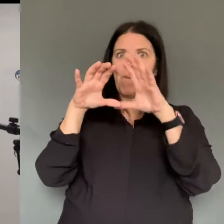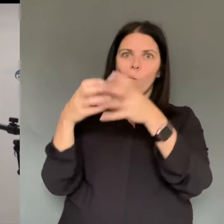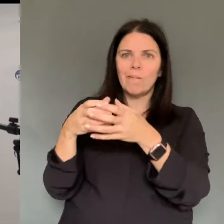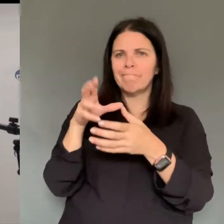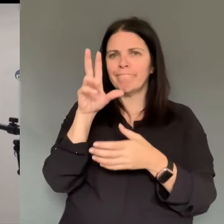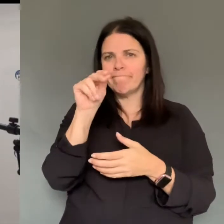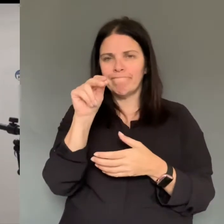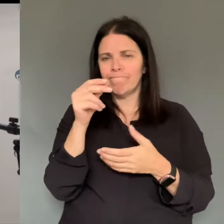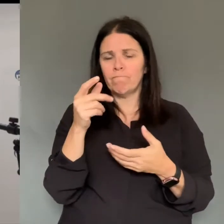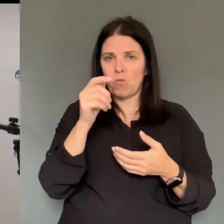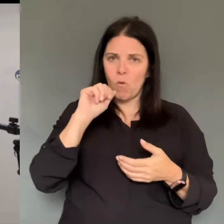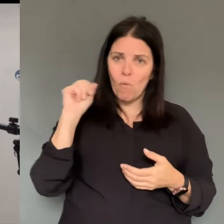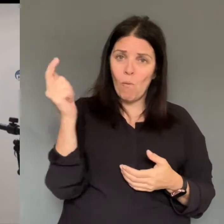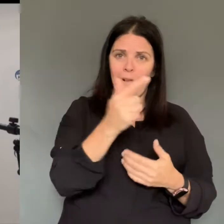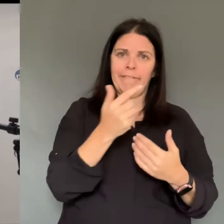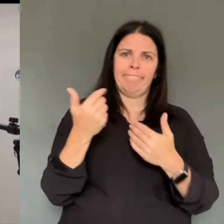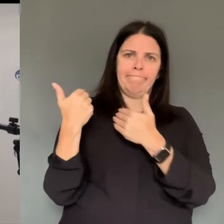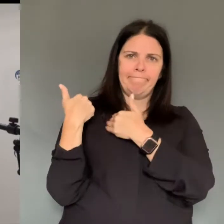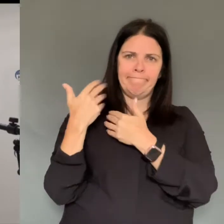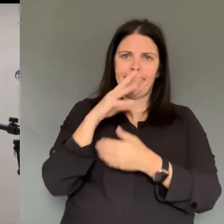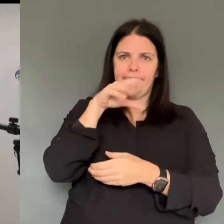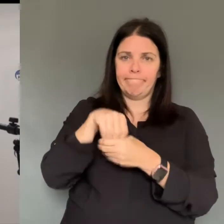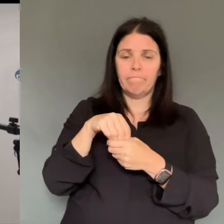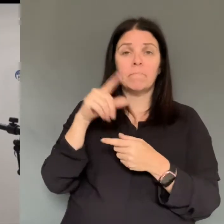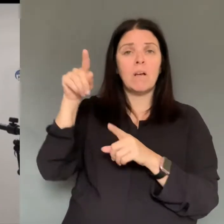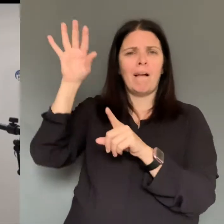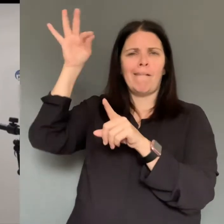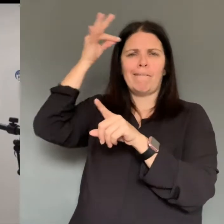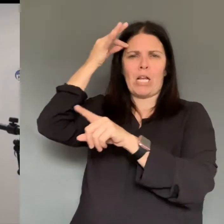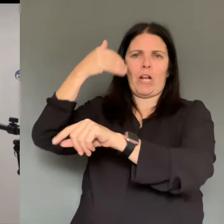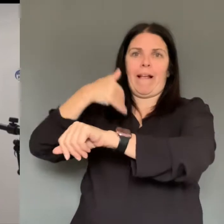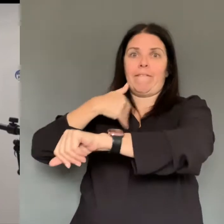measures in place to make sure that they're not